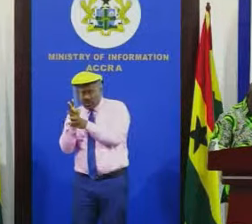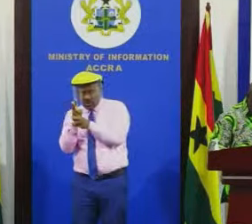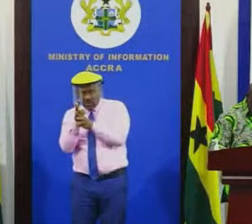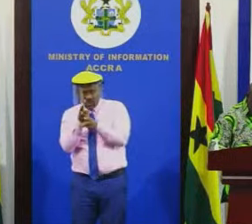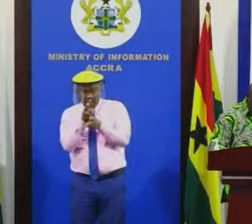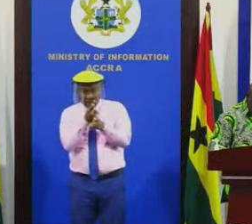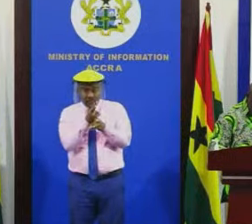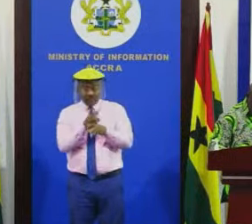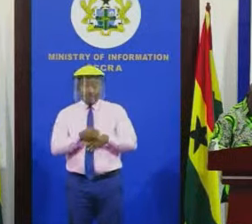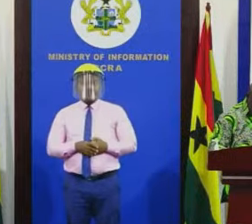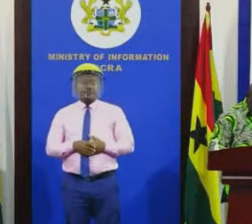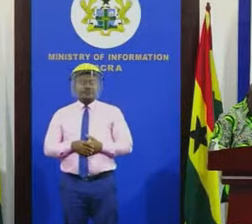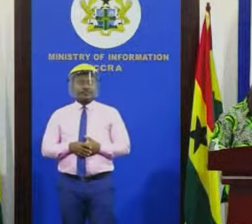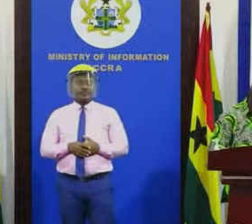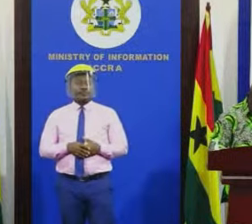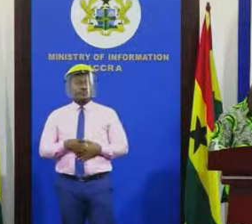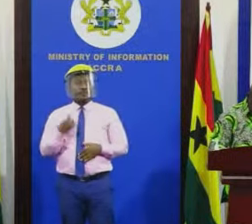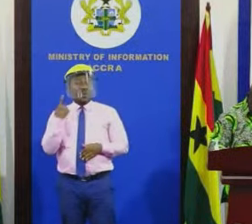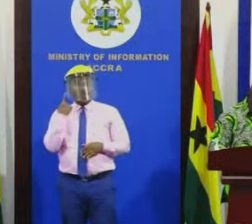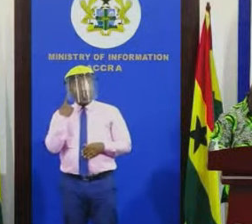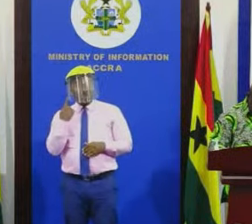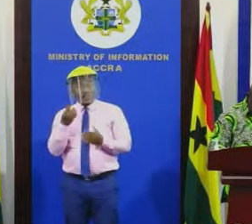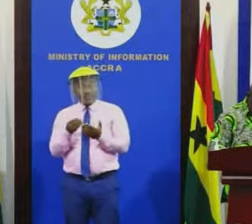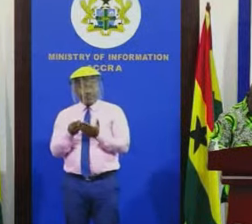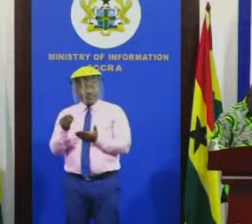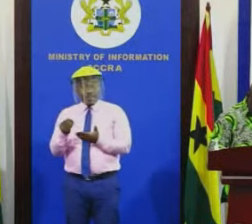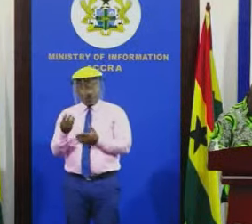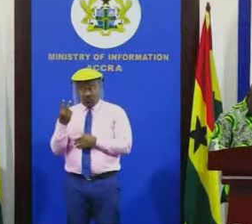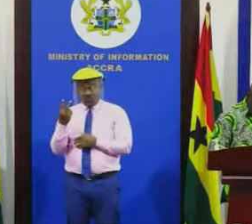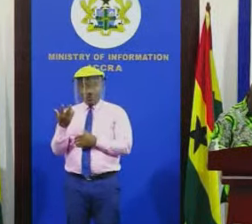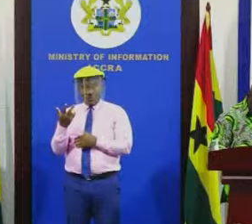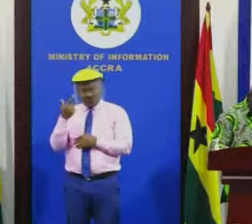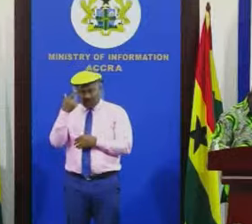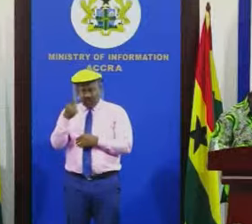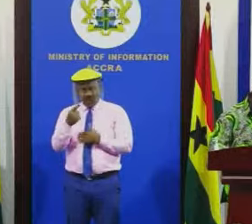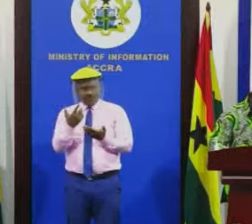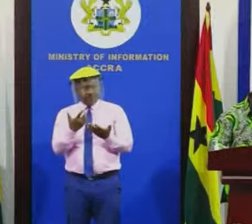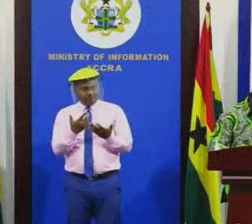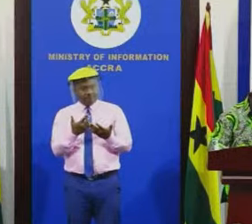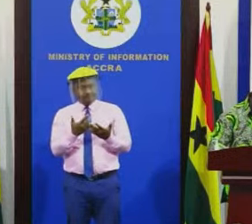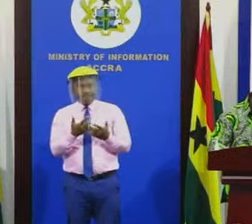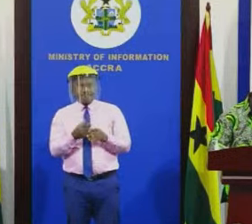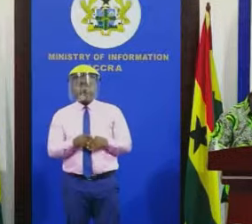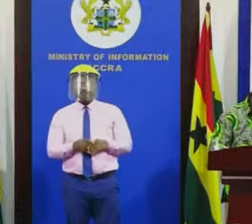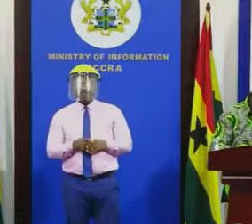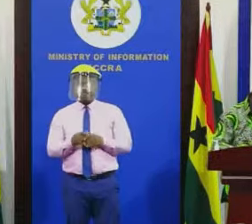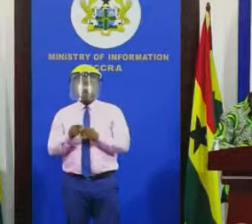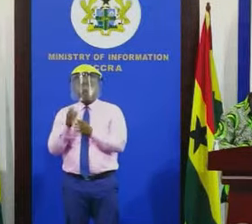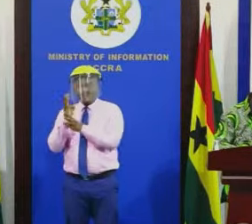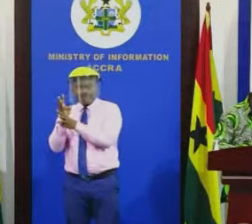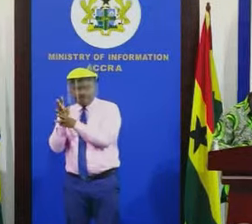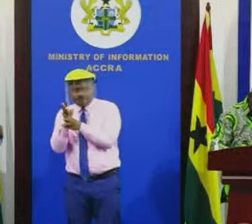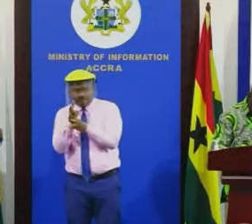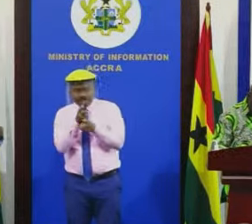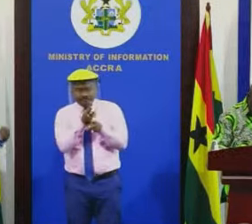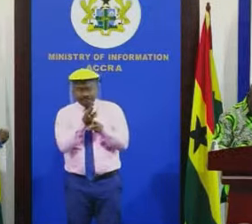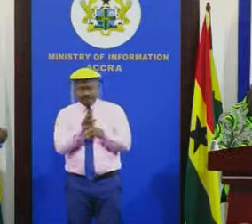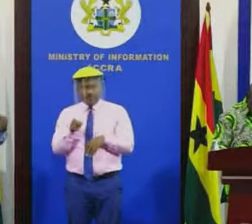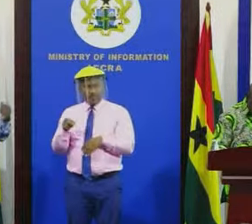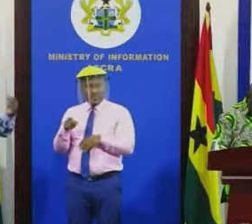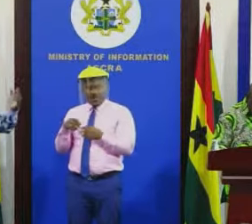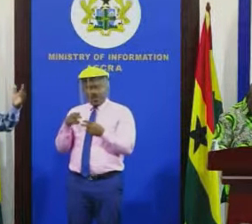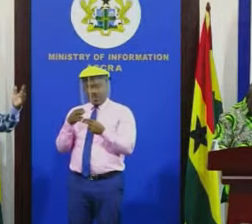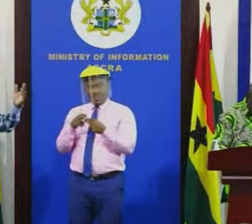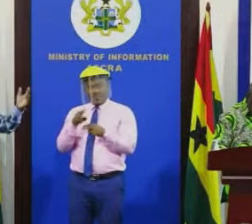also acquired 2 more for patrols. And I mentioned that we are yet to commission those ones. The one christened Nene Azuma